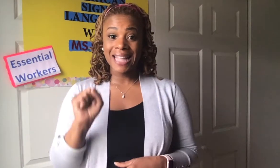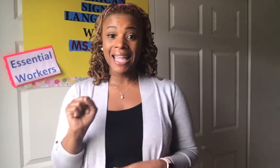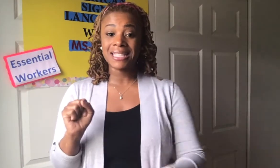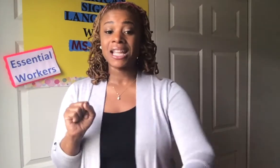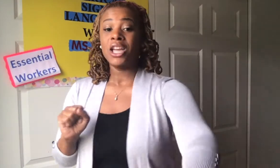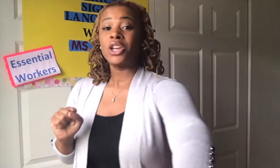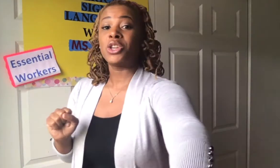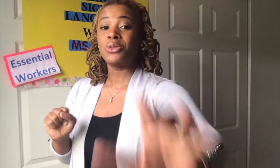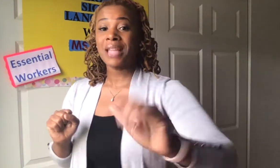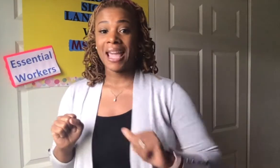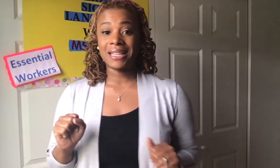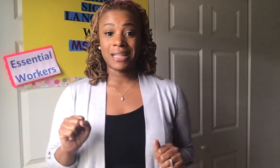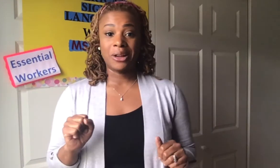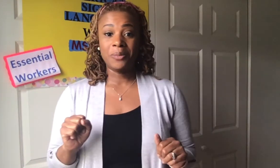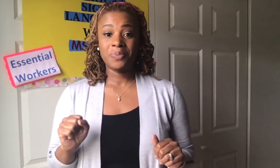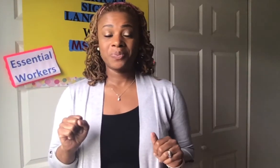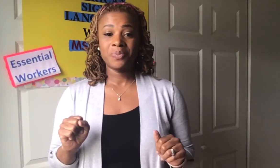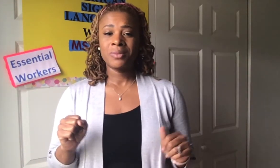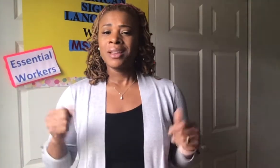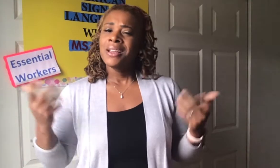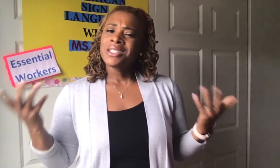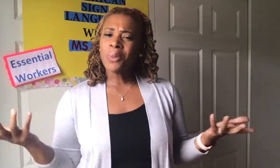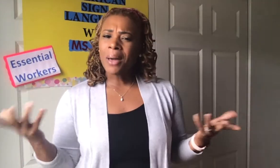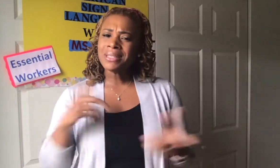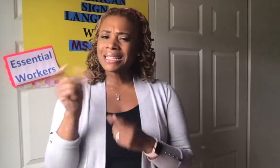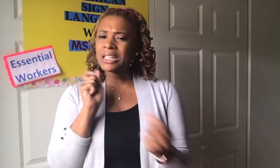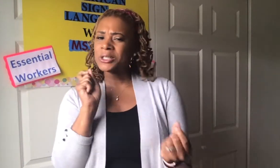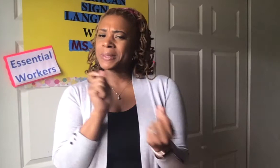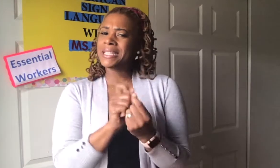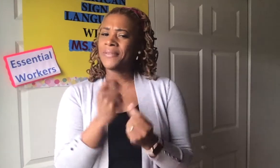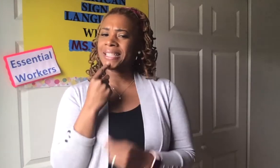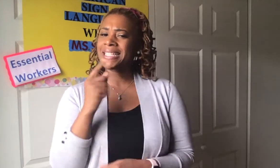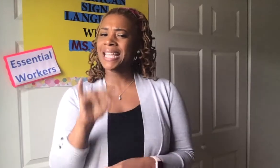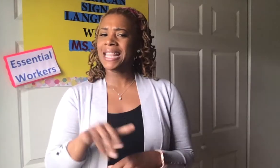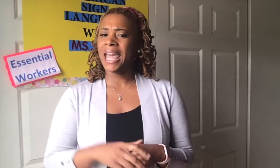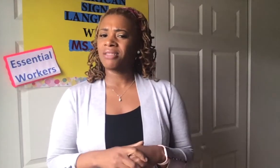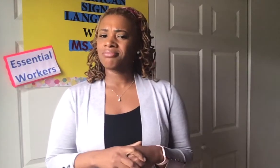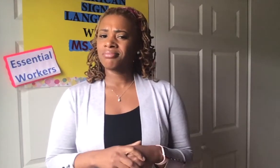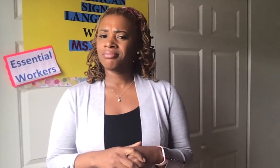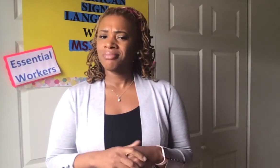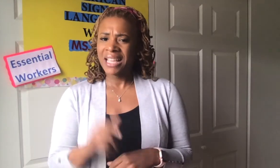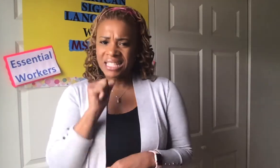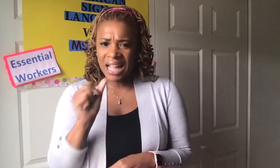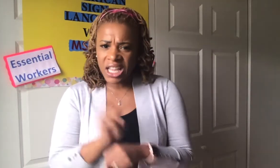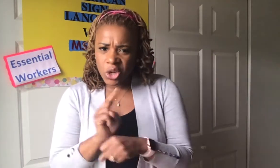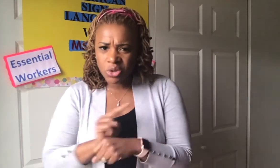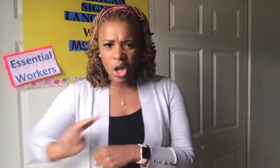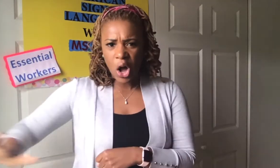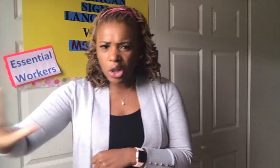States use ASL. So why was I so specific to say that? It's not used all over the